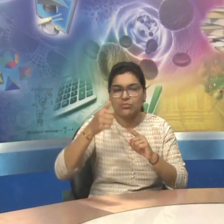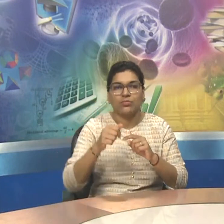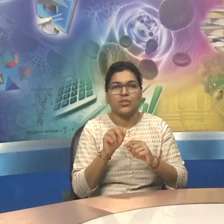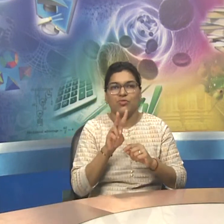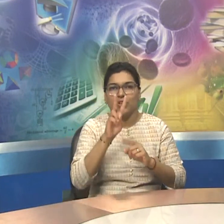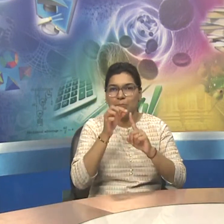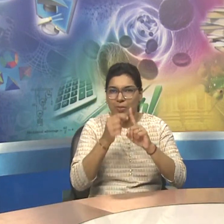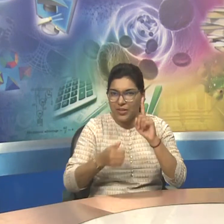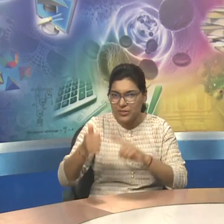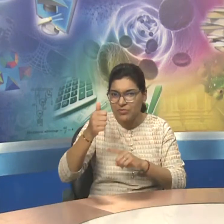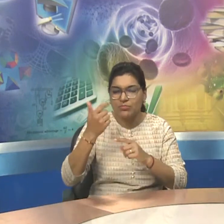organs.